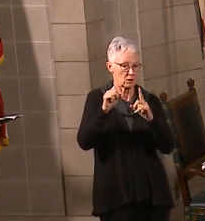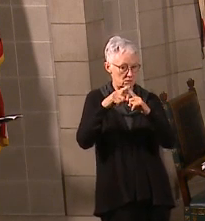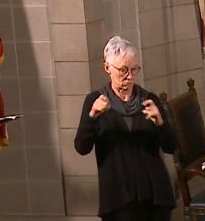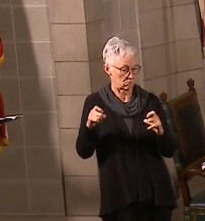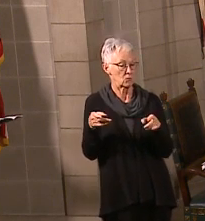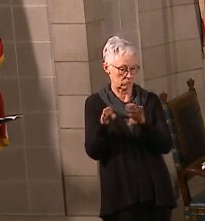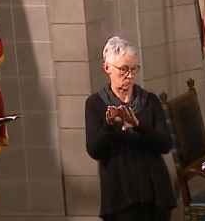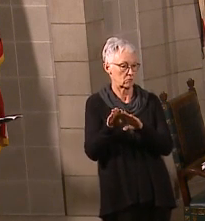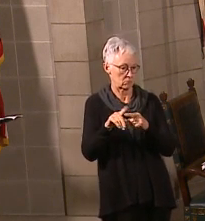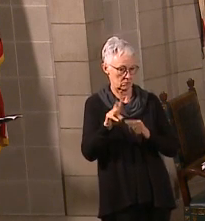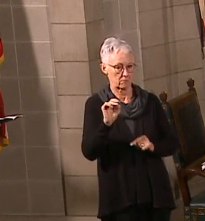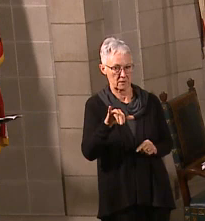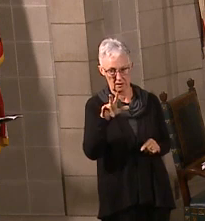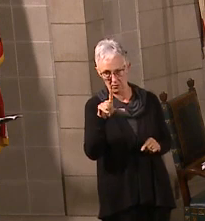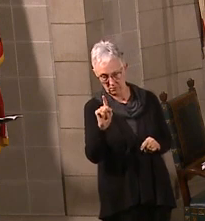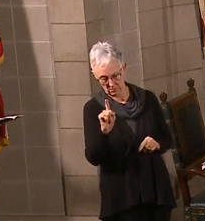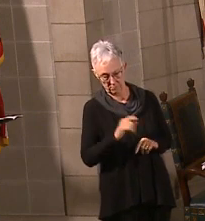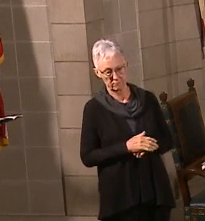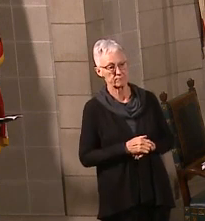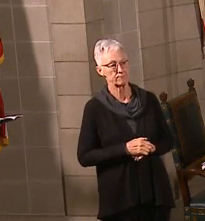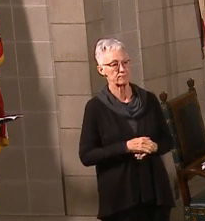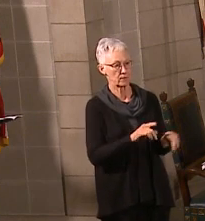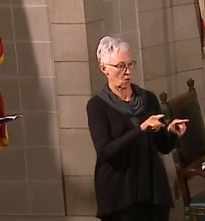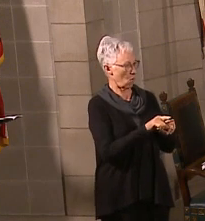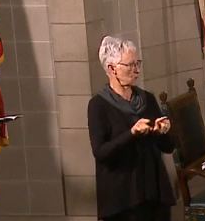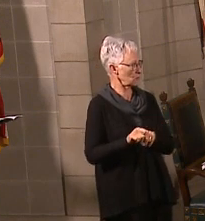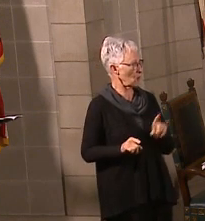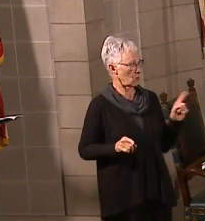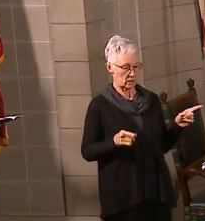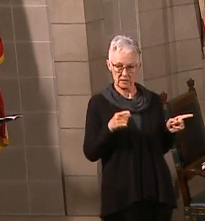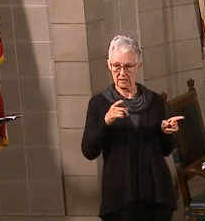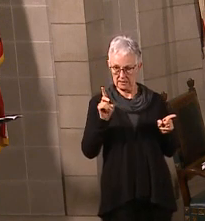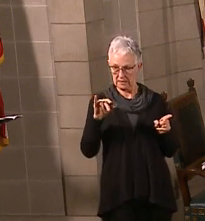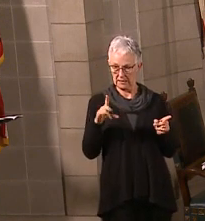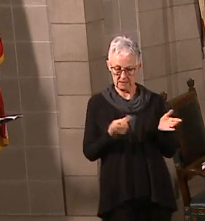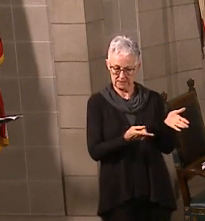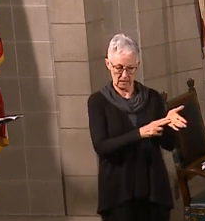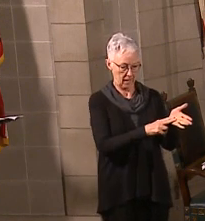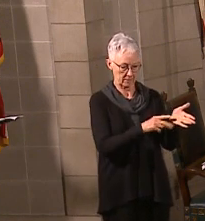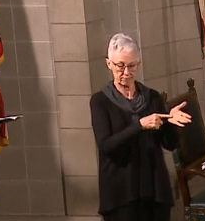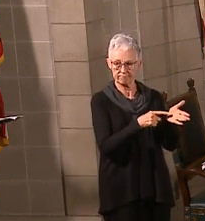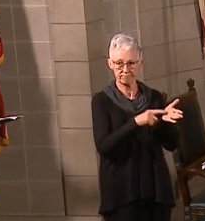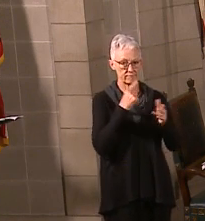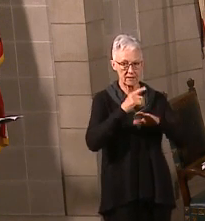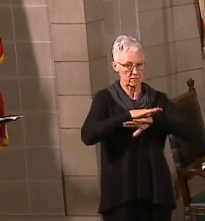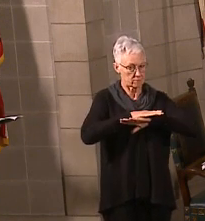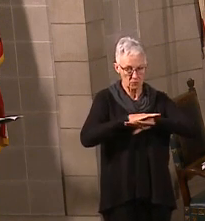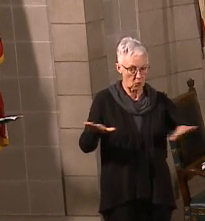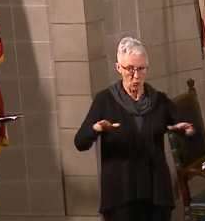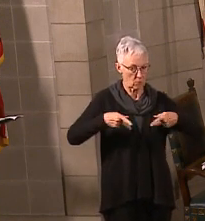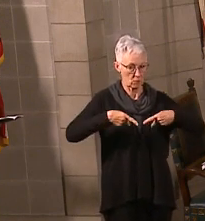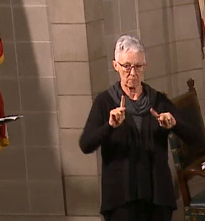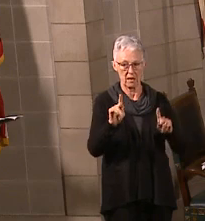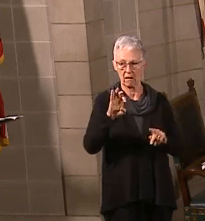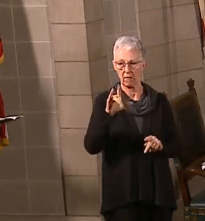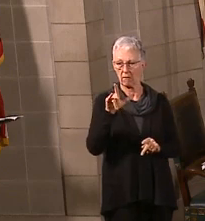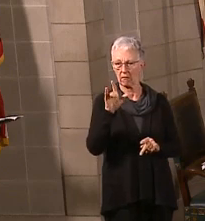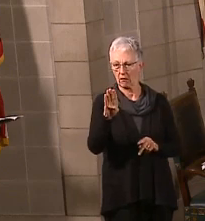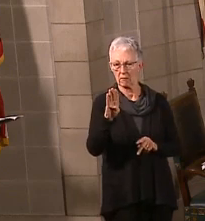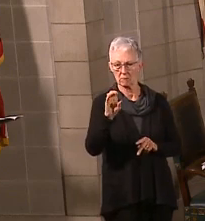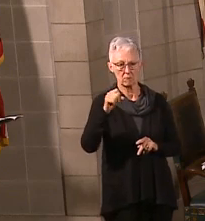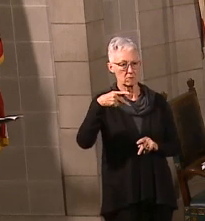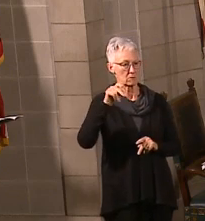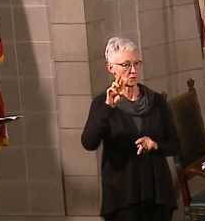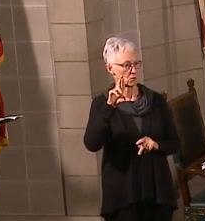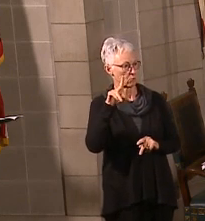Also, I issued an executive order that prohibits club sports till May 31st as well. Again, the idea is we want to make sure that we're